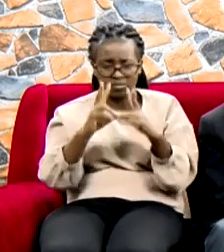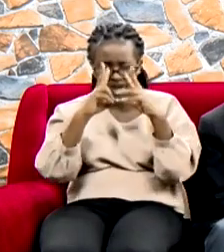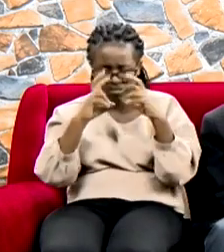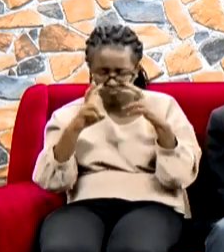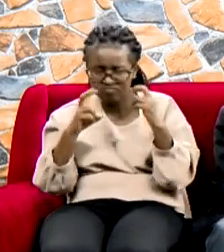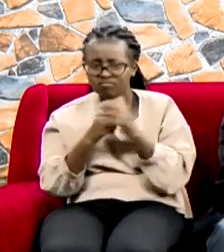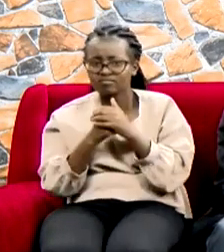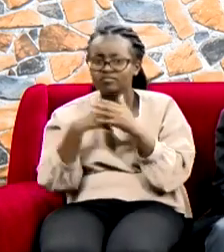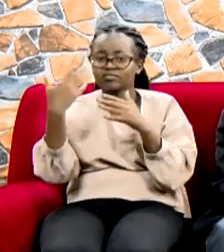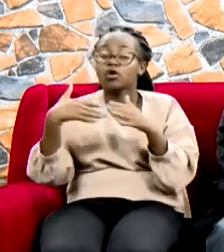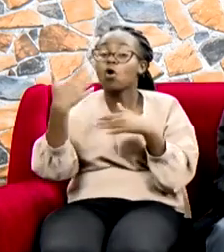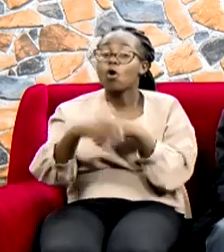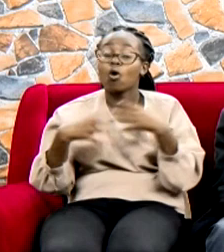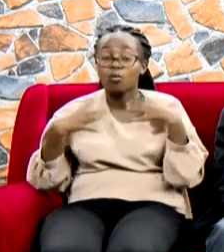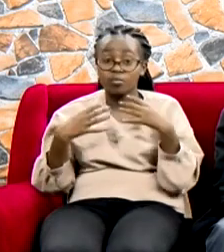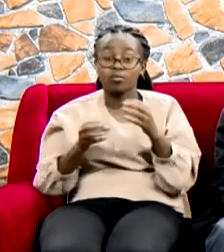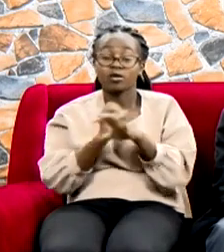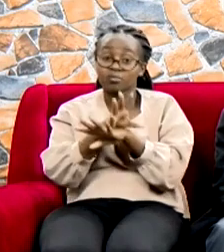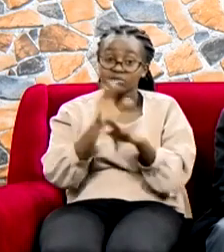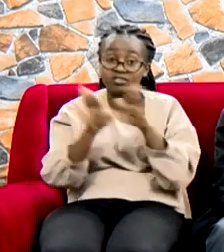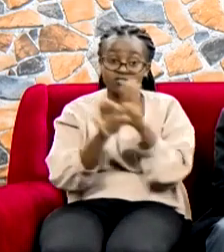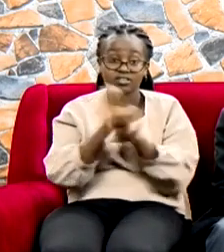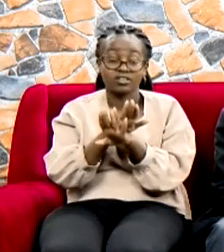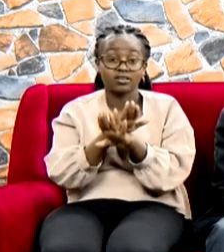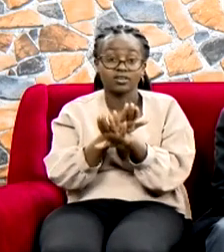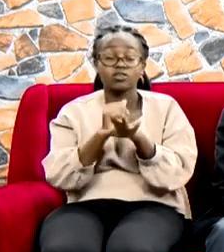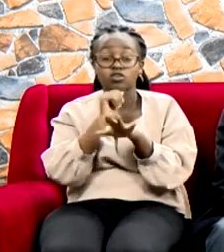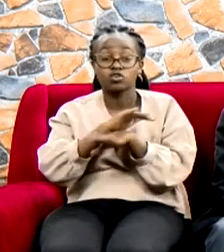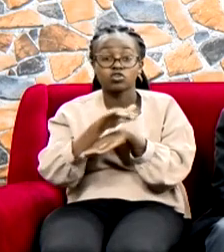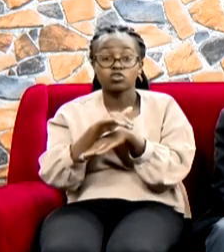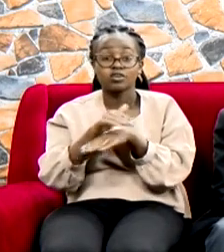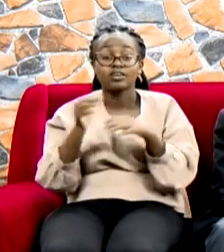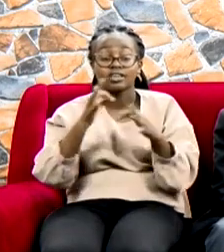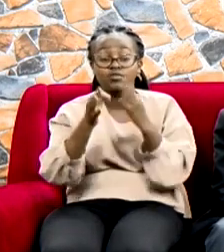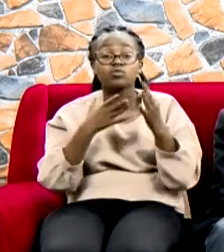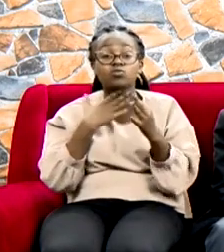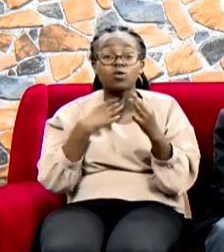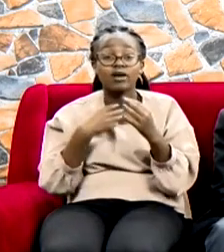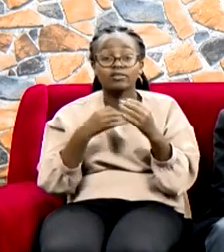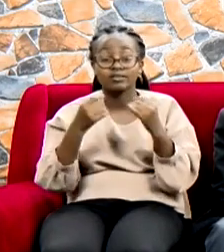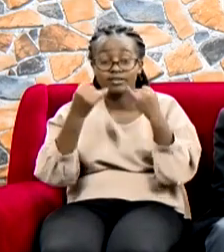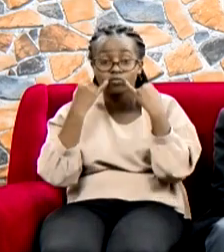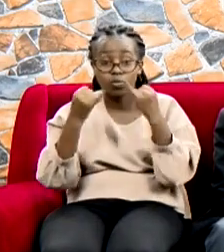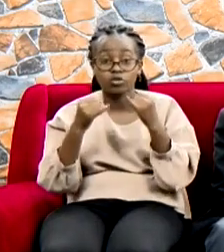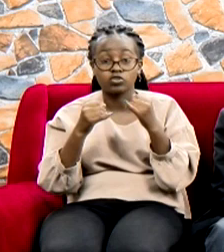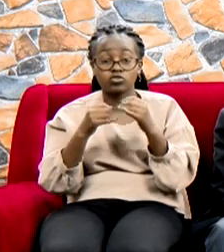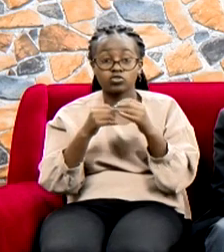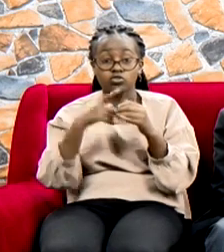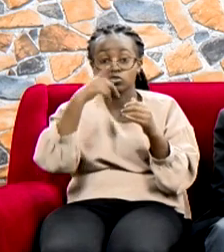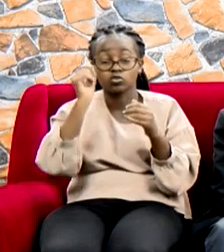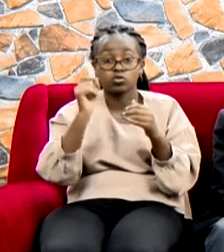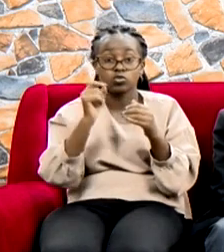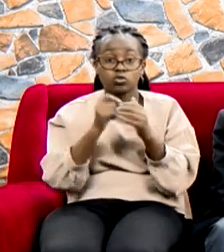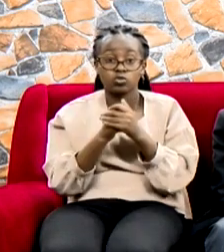Then Google, everybody can post in anything. Yes. Yeah, so not all. If you want to get information online, go